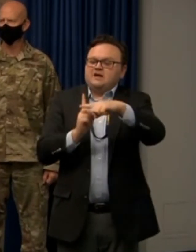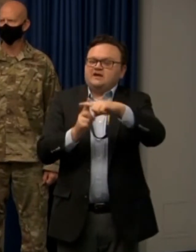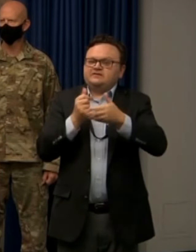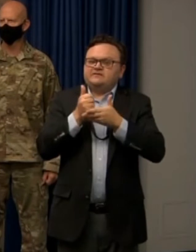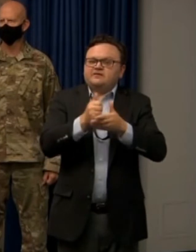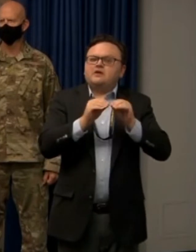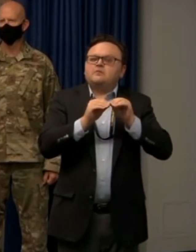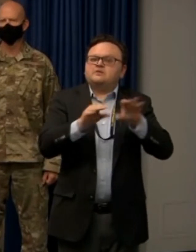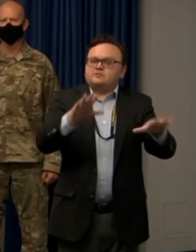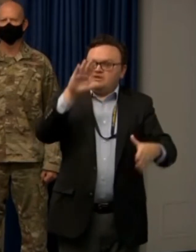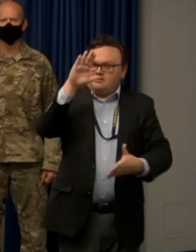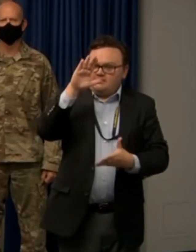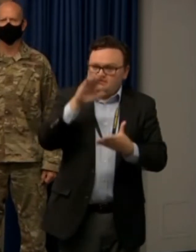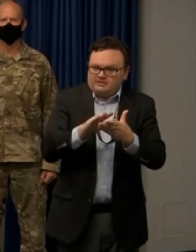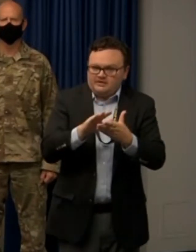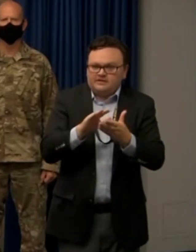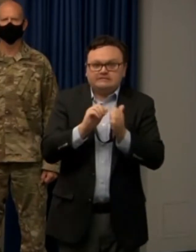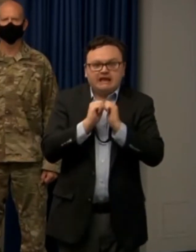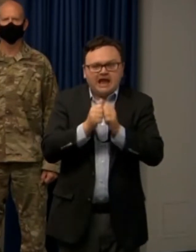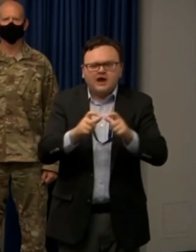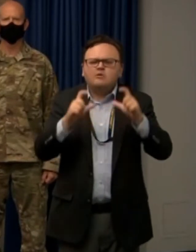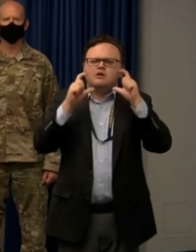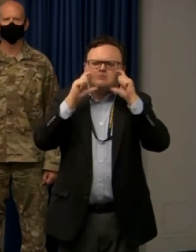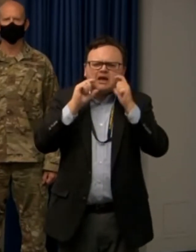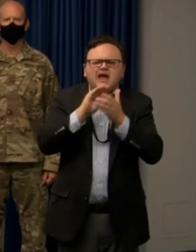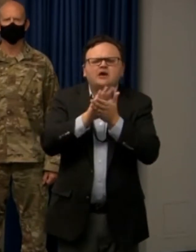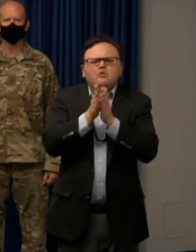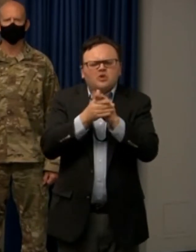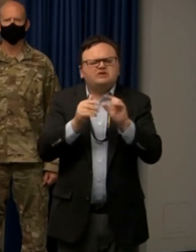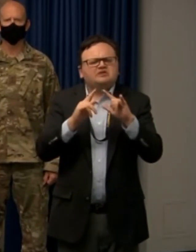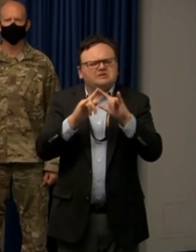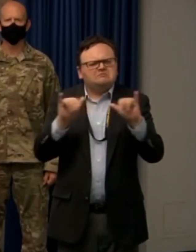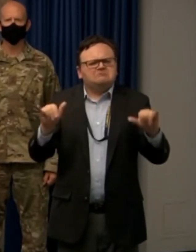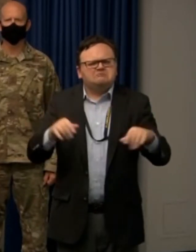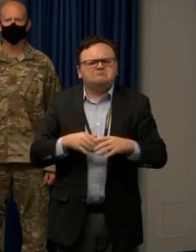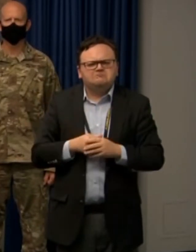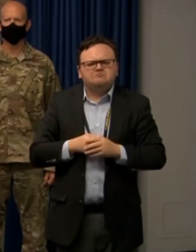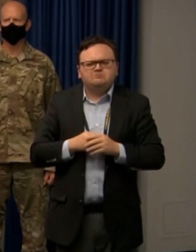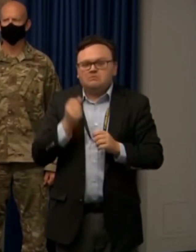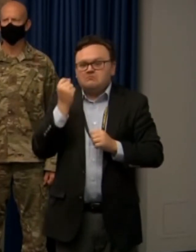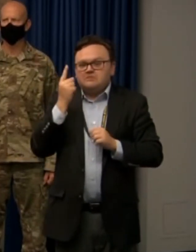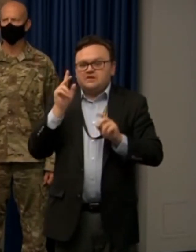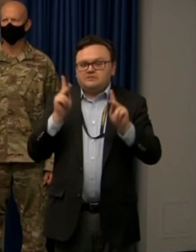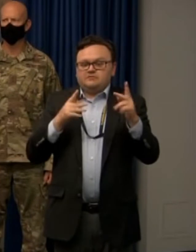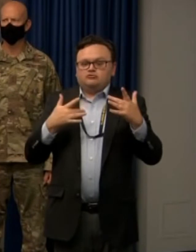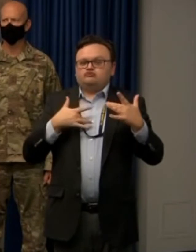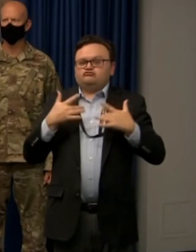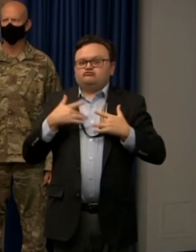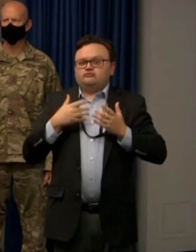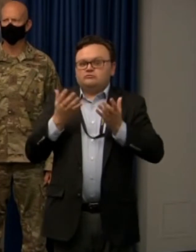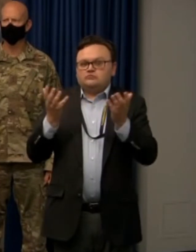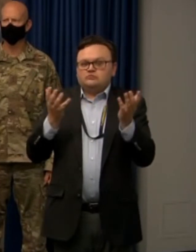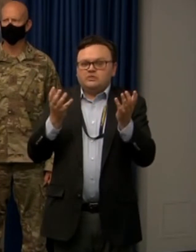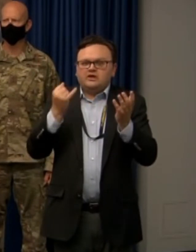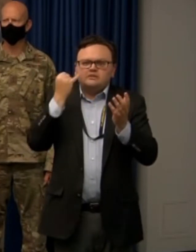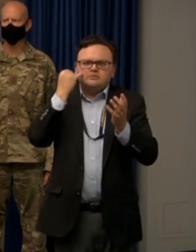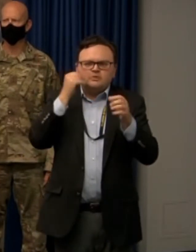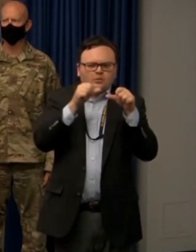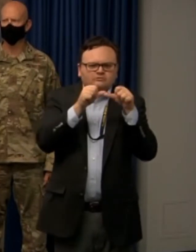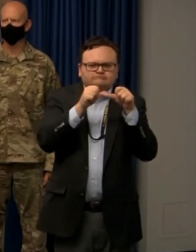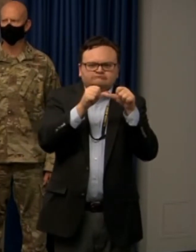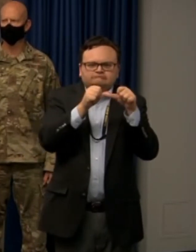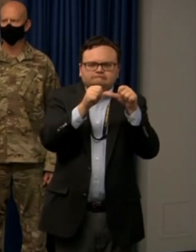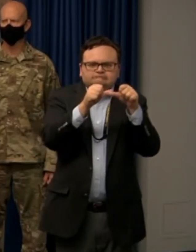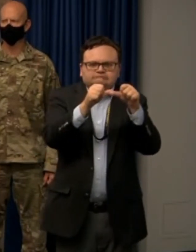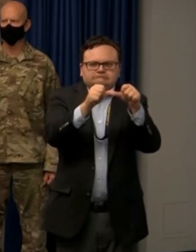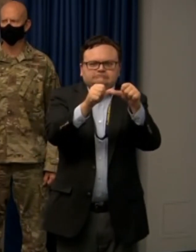people have been doing that, but I guess the concern would be is if those trends continue in the immediate